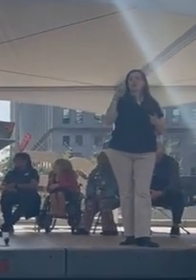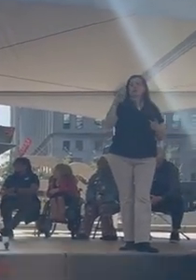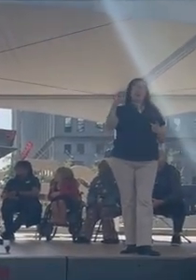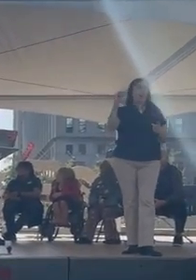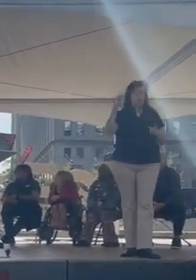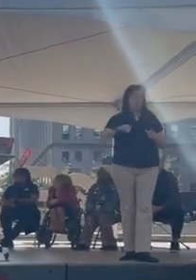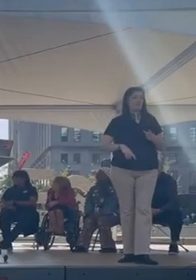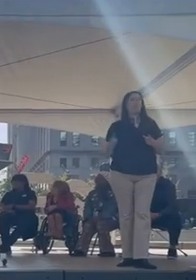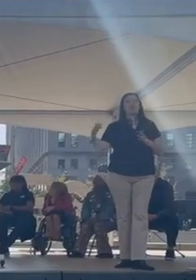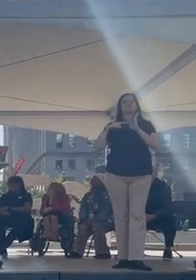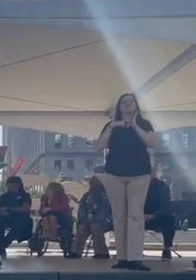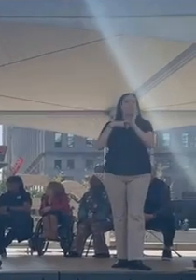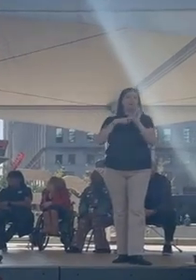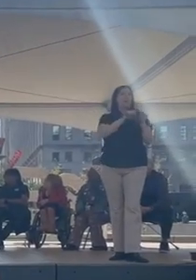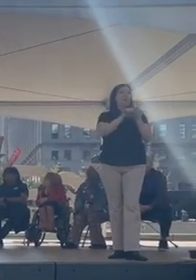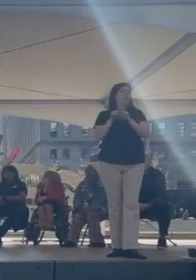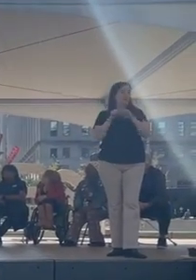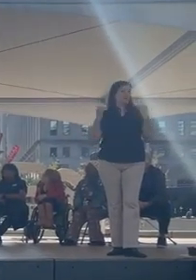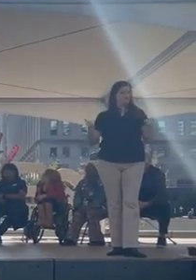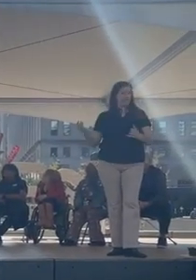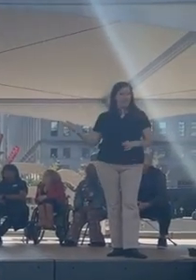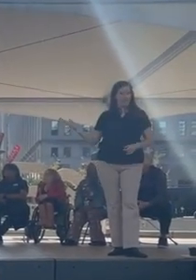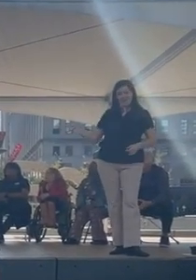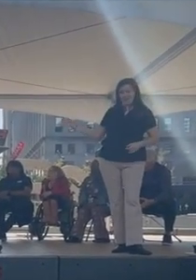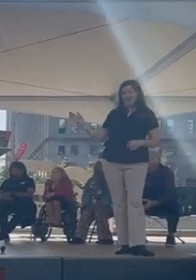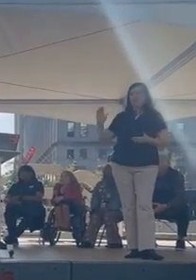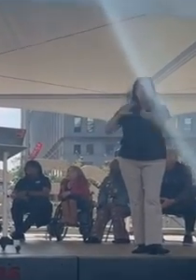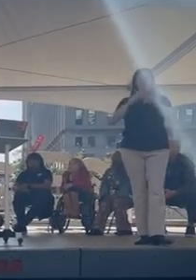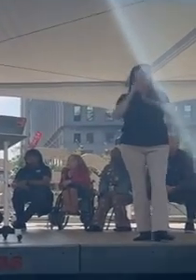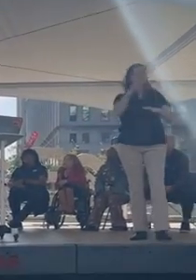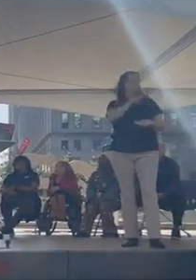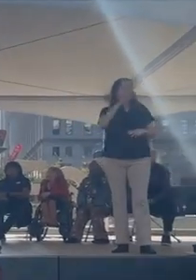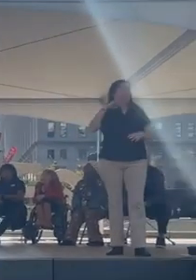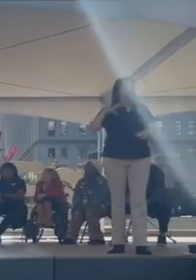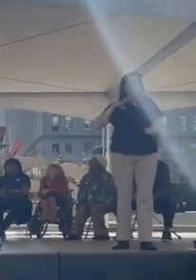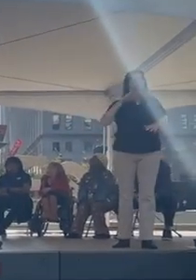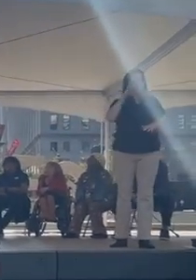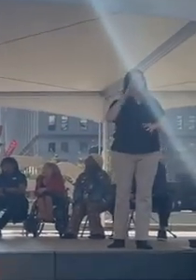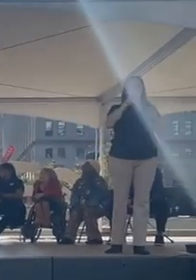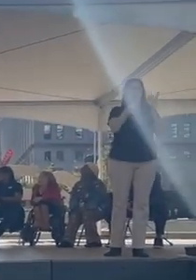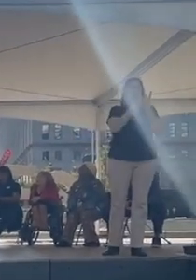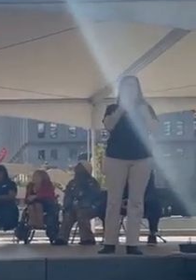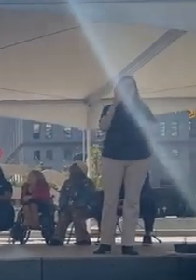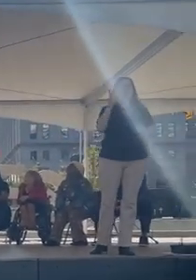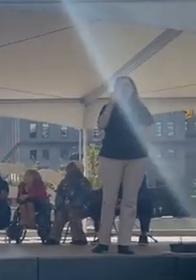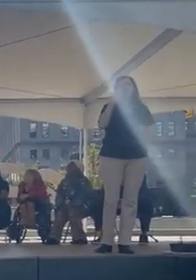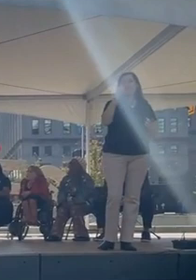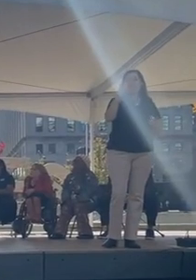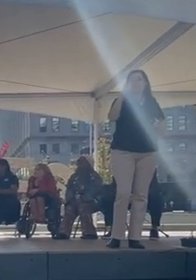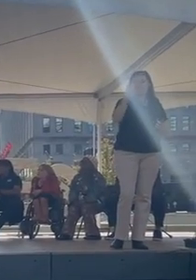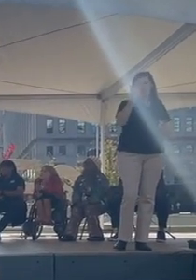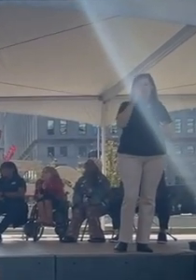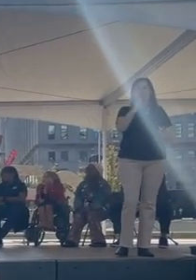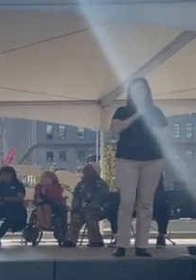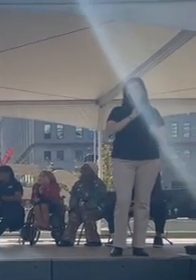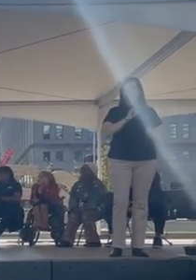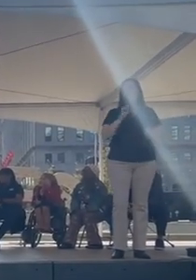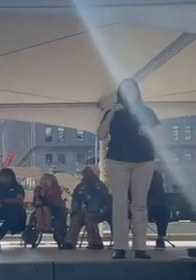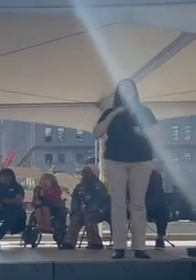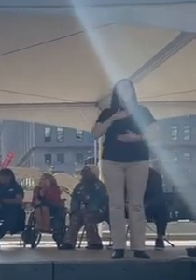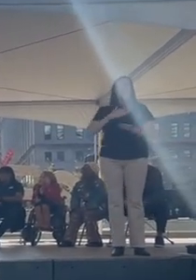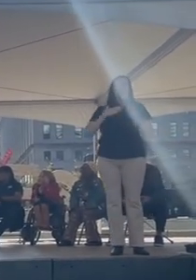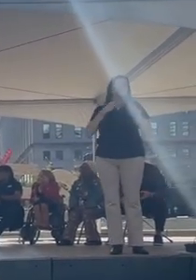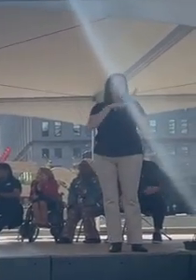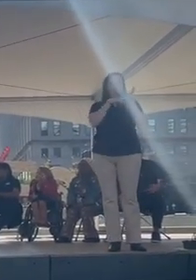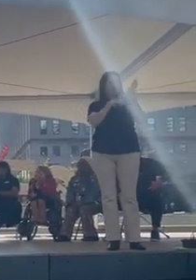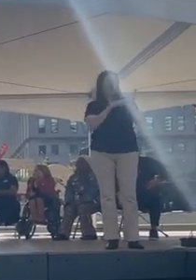NOCDO, representing also now the City of Cleveland Department of Aging. I am pleased to present our